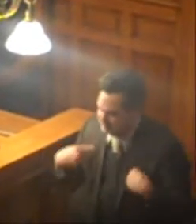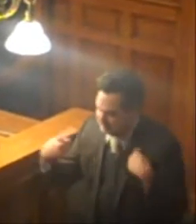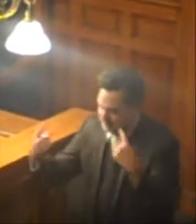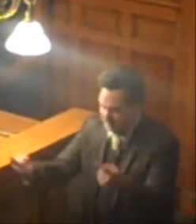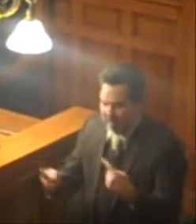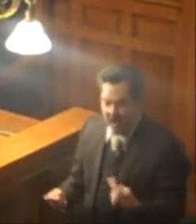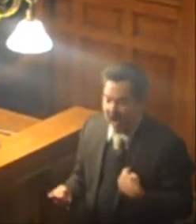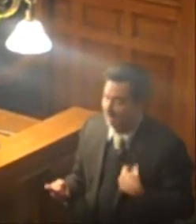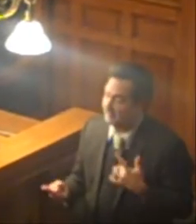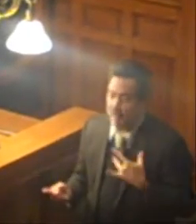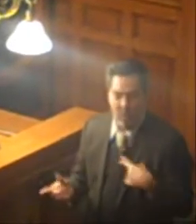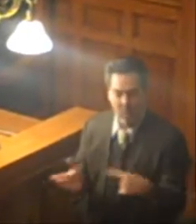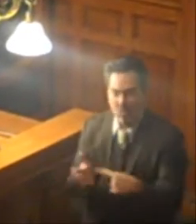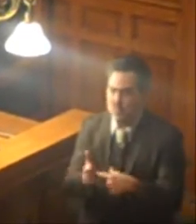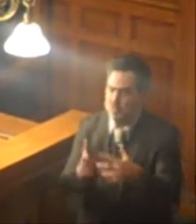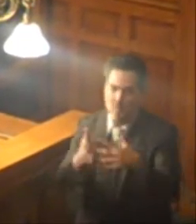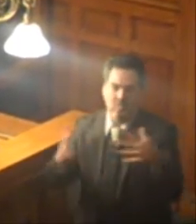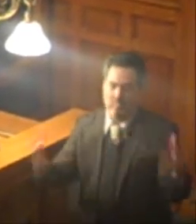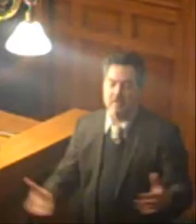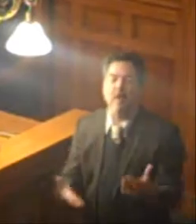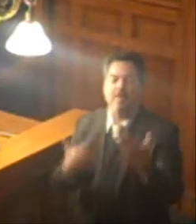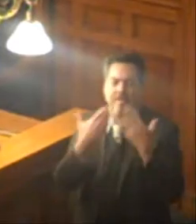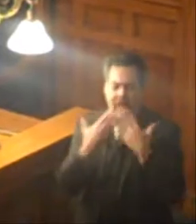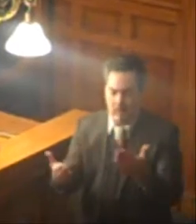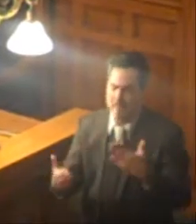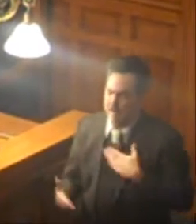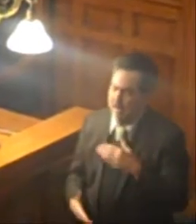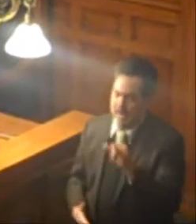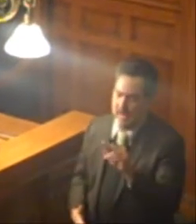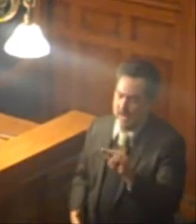both, and I thank you.